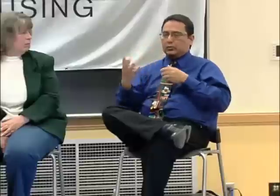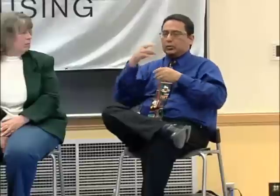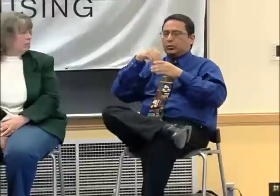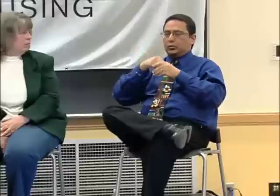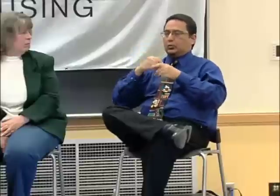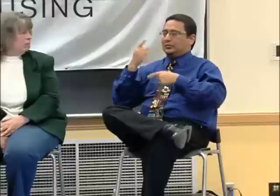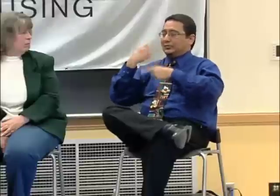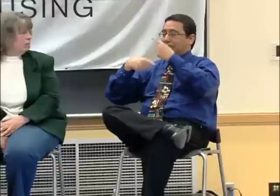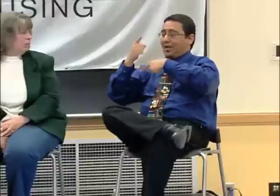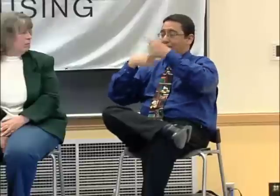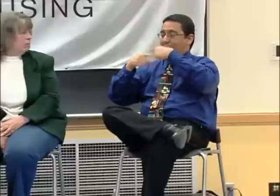Also,